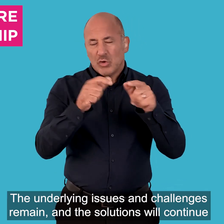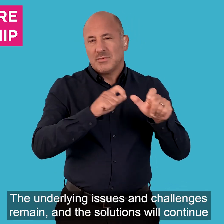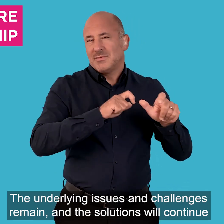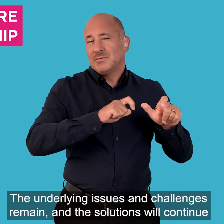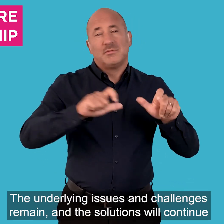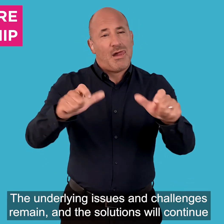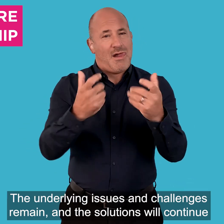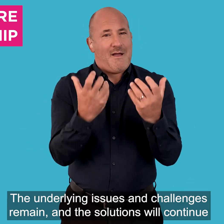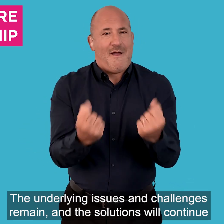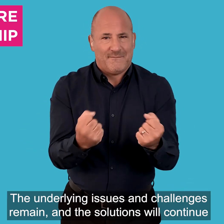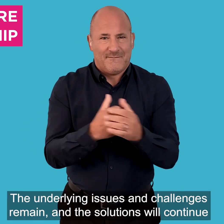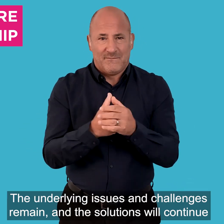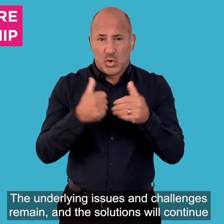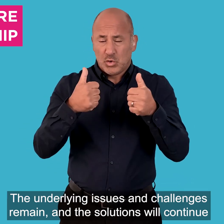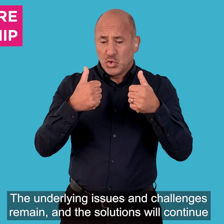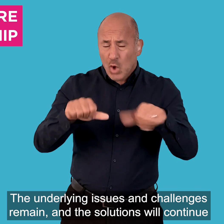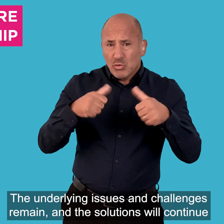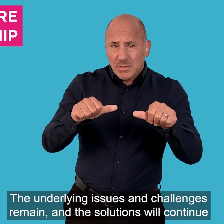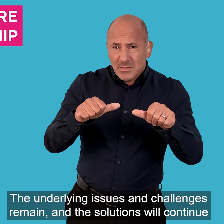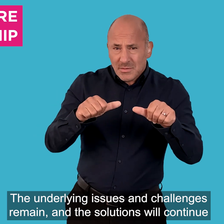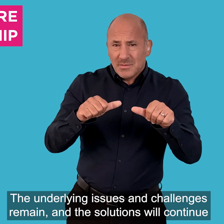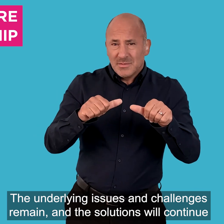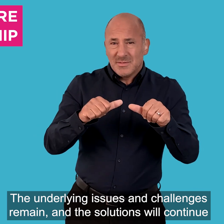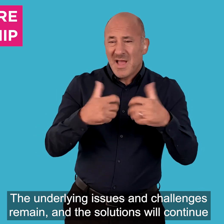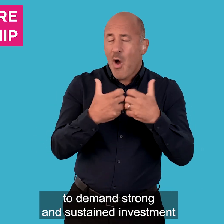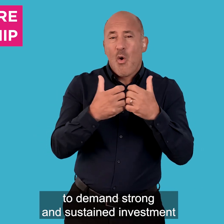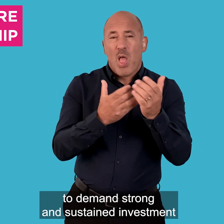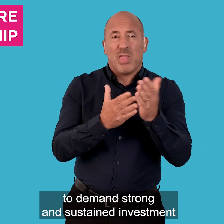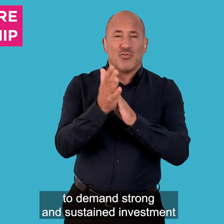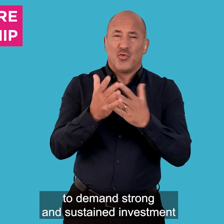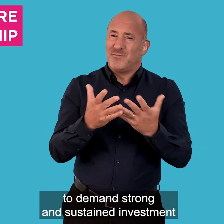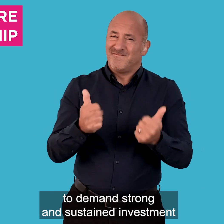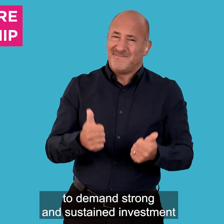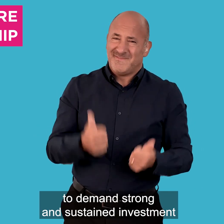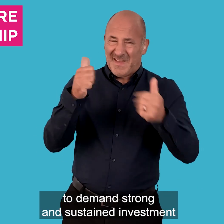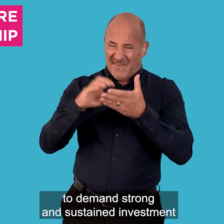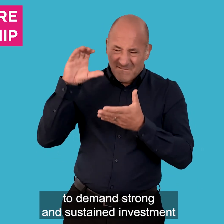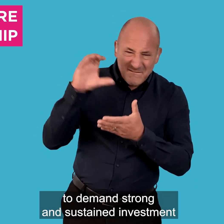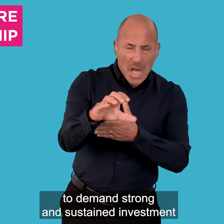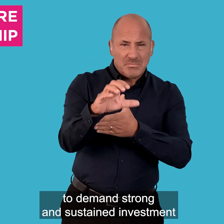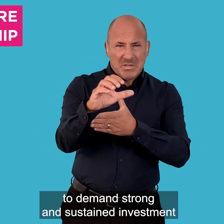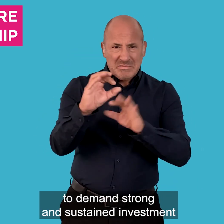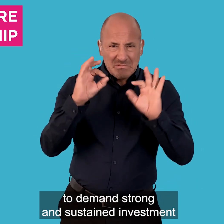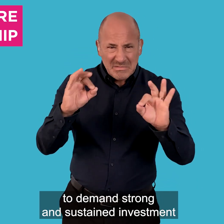The underlying issues and challenges remain, and the solutions will continue to demand strong and sustained